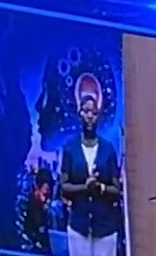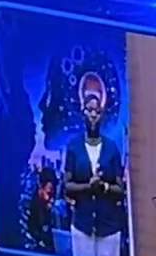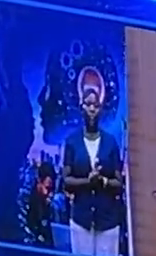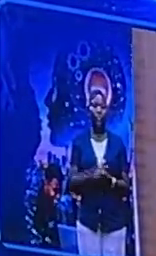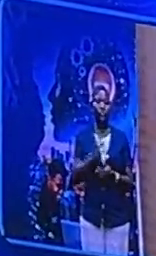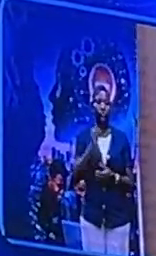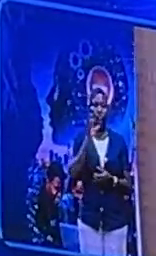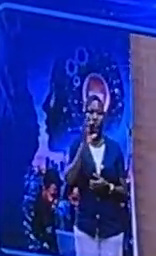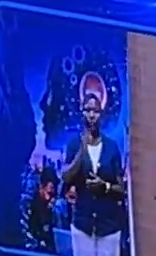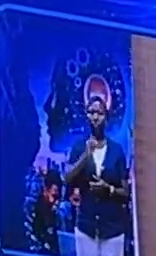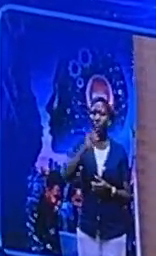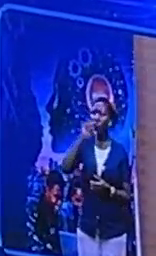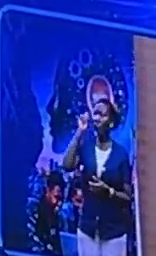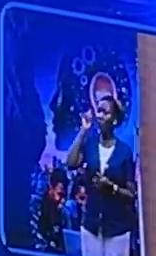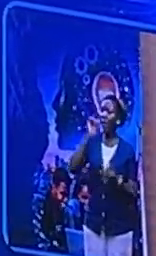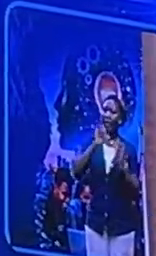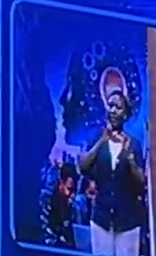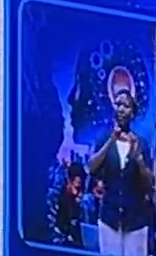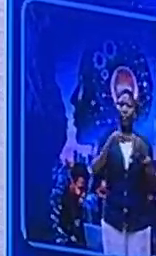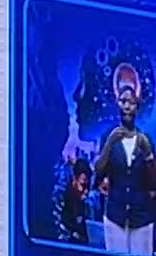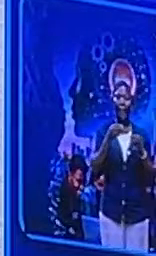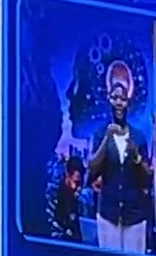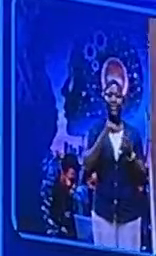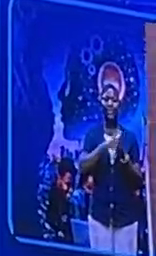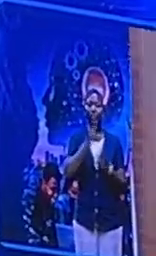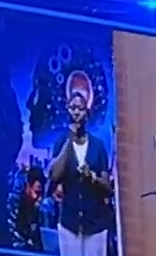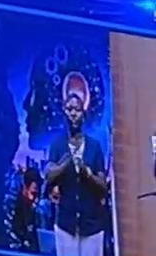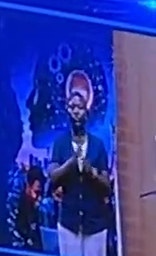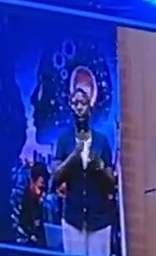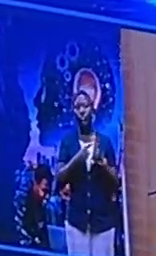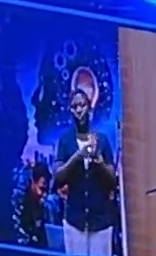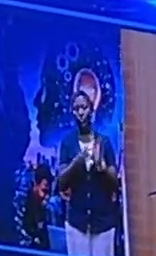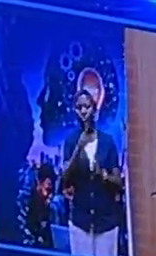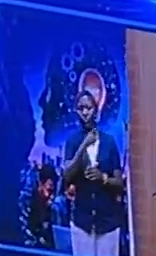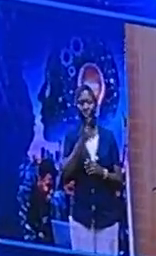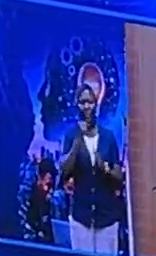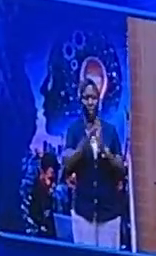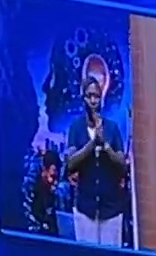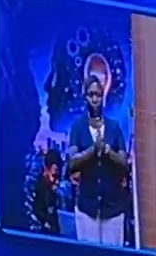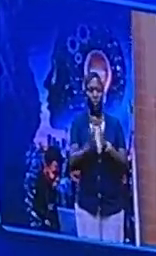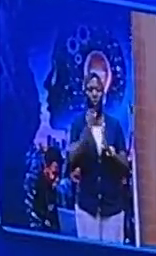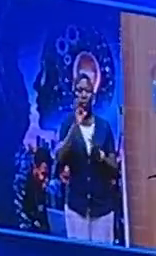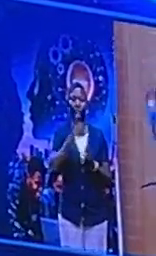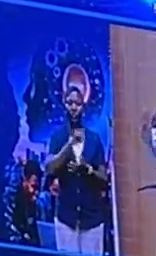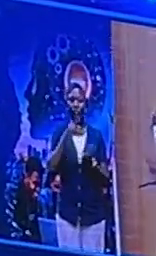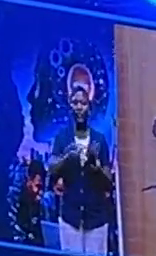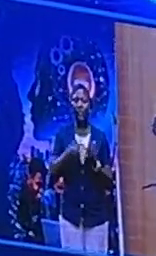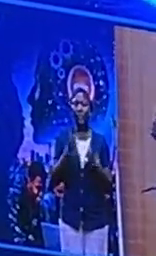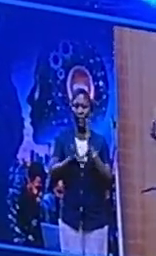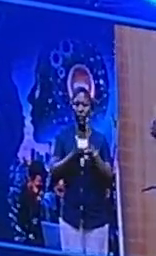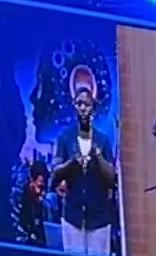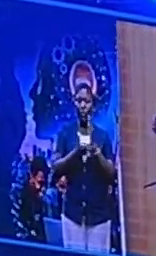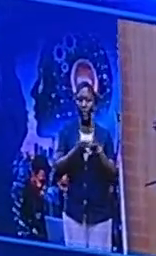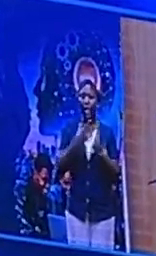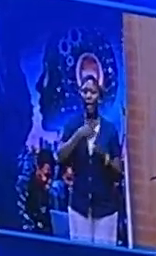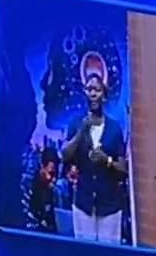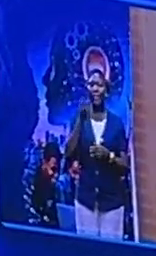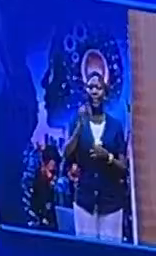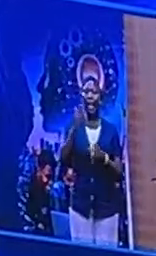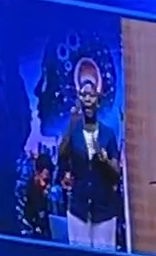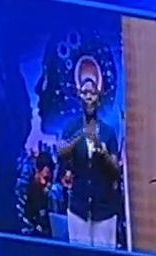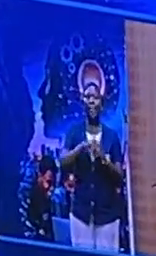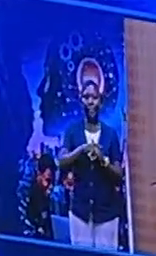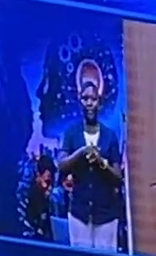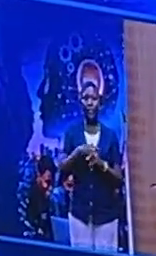So here's the size of the market. It's just here to show you the potential of this technology and the applicabilities of gesture-controlled wearables. Let's move